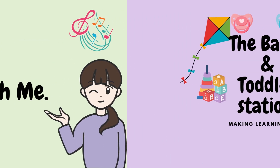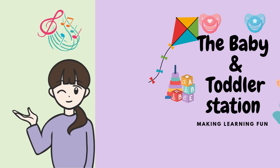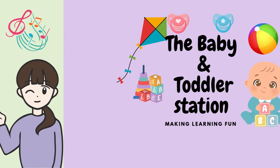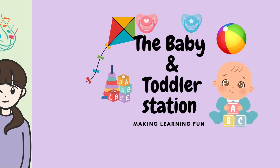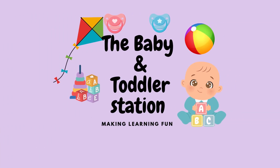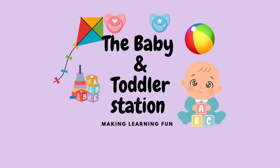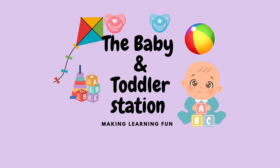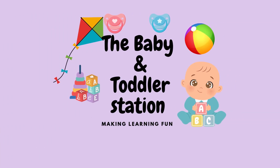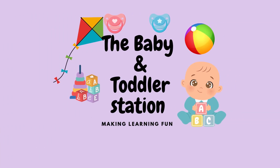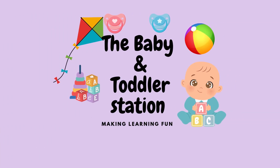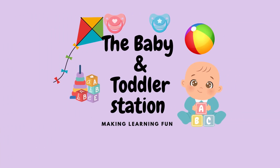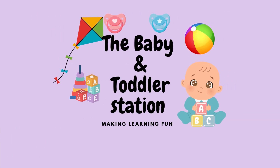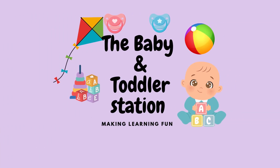me?